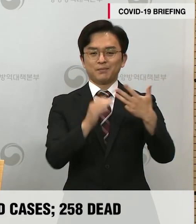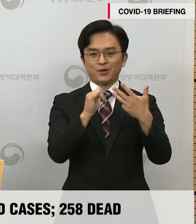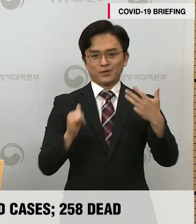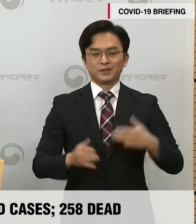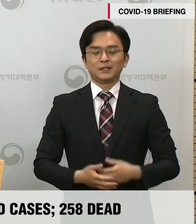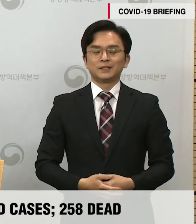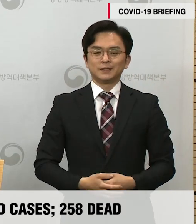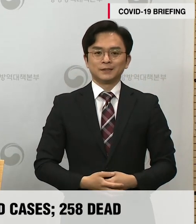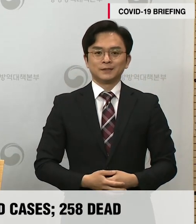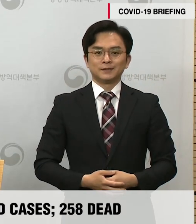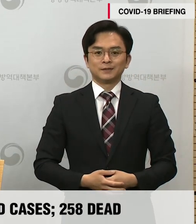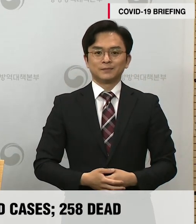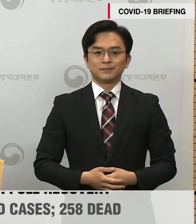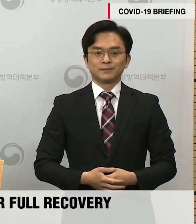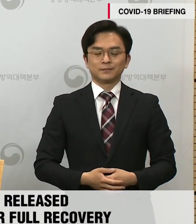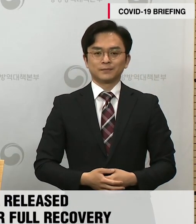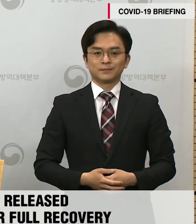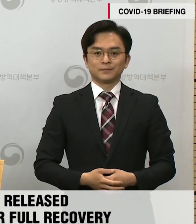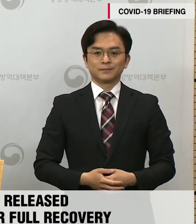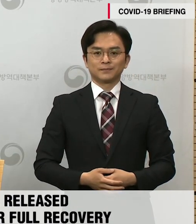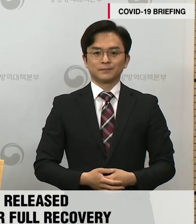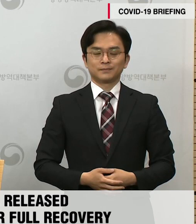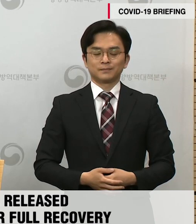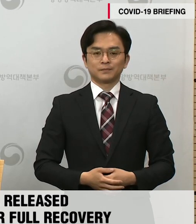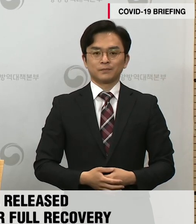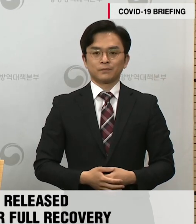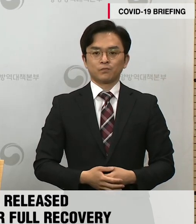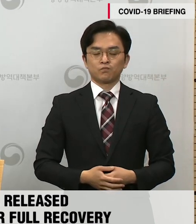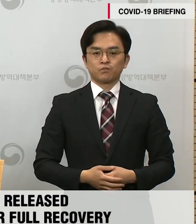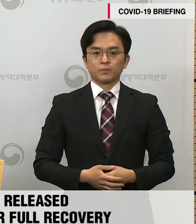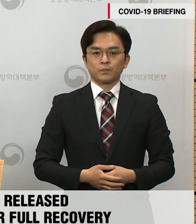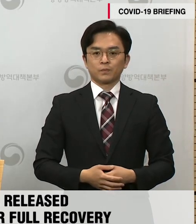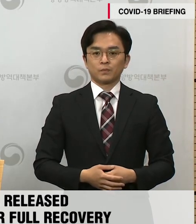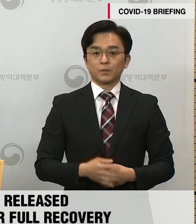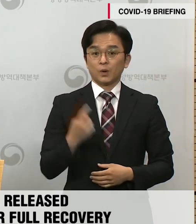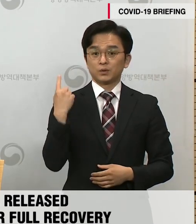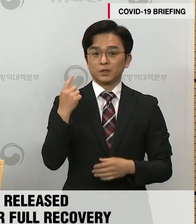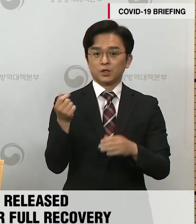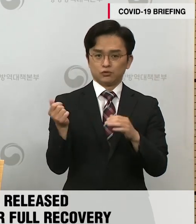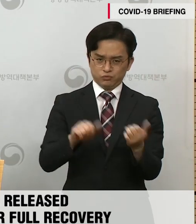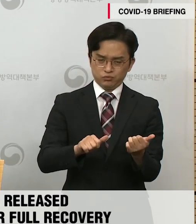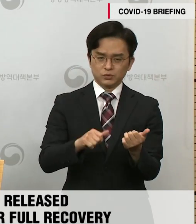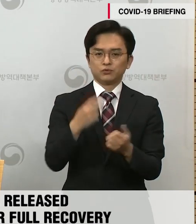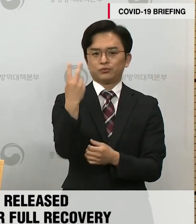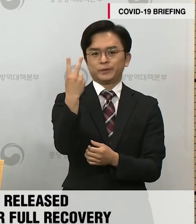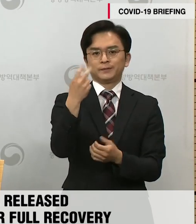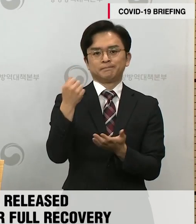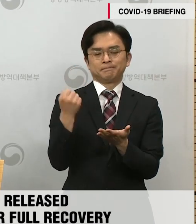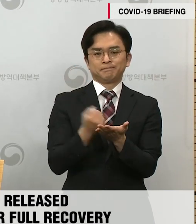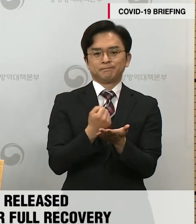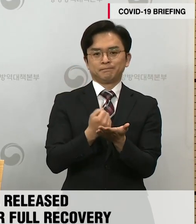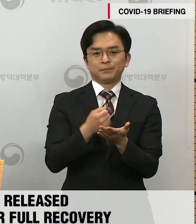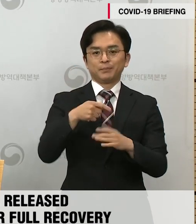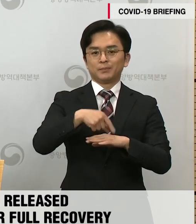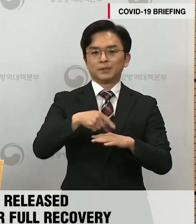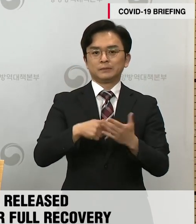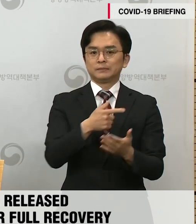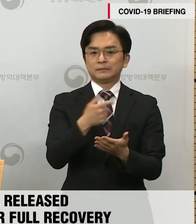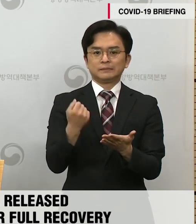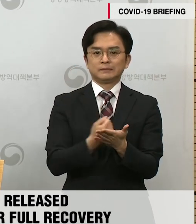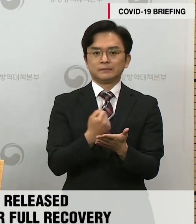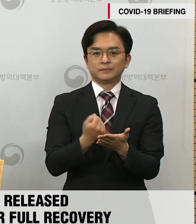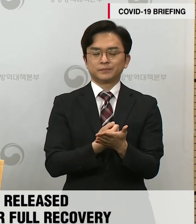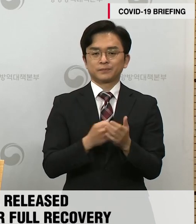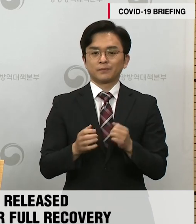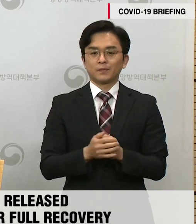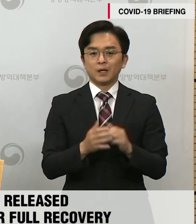of 1,008 people are in quarantine undergoing treatment. Unfortunately, we had two more fatalities as of yesterday,